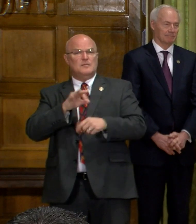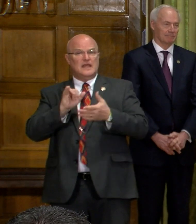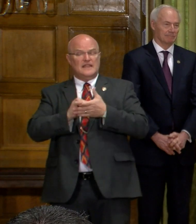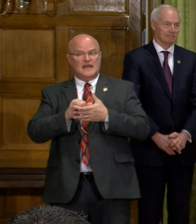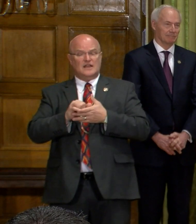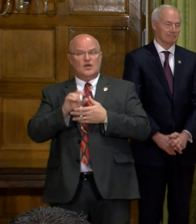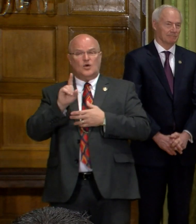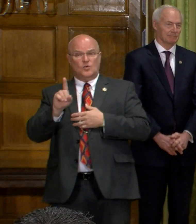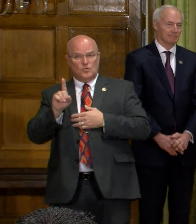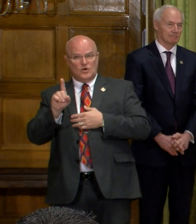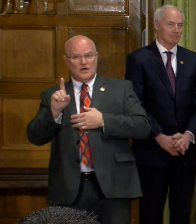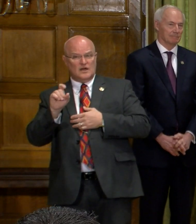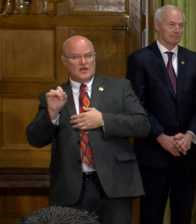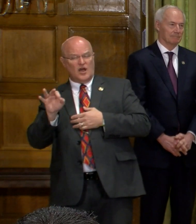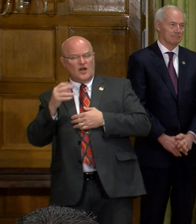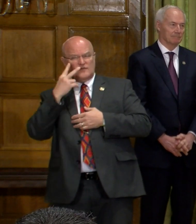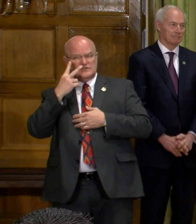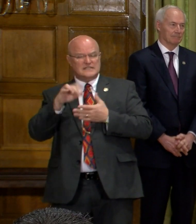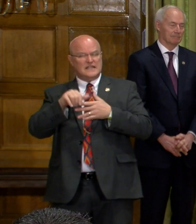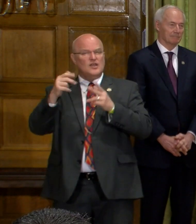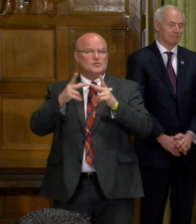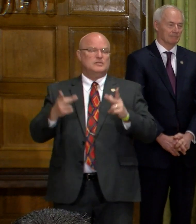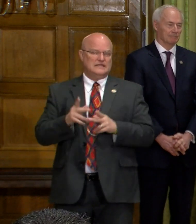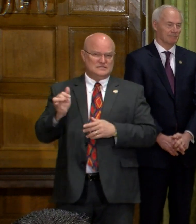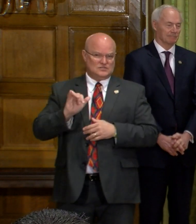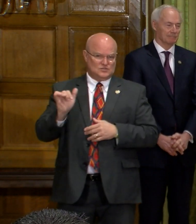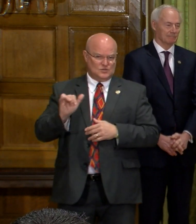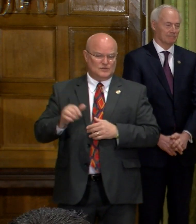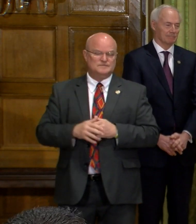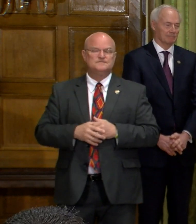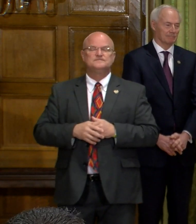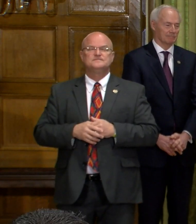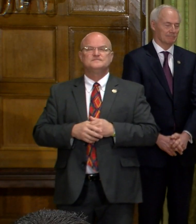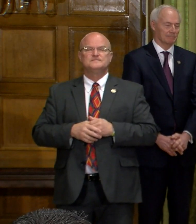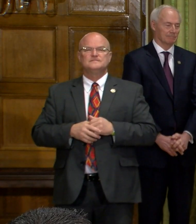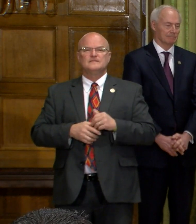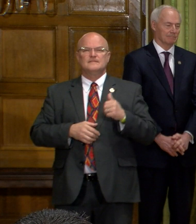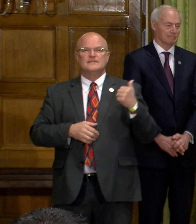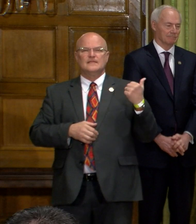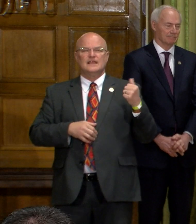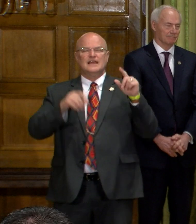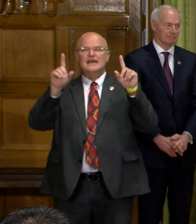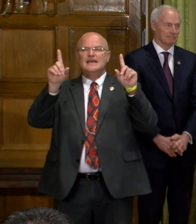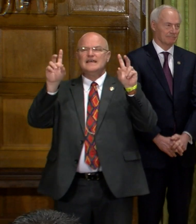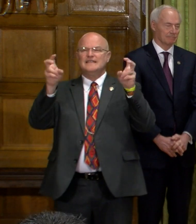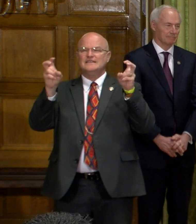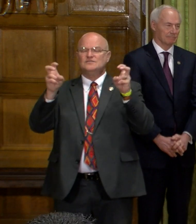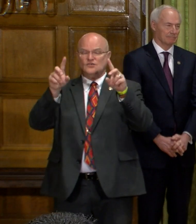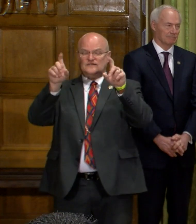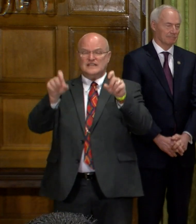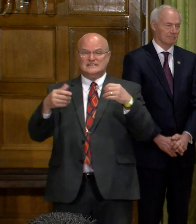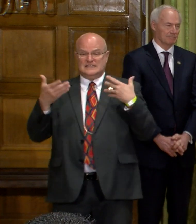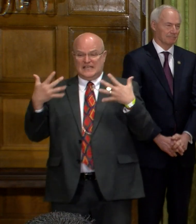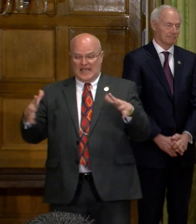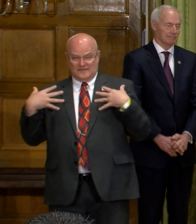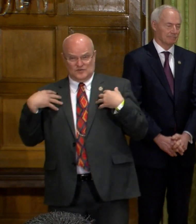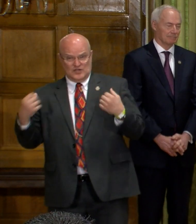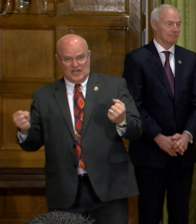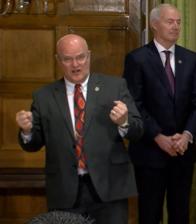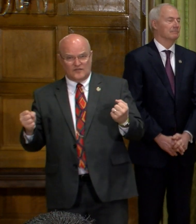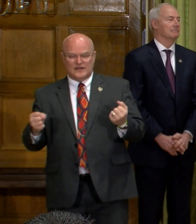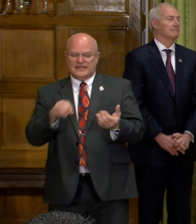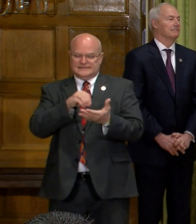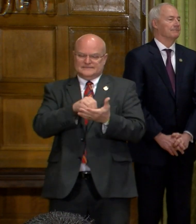that a one-off, or are you starting to see that other places? The issue of testing after recovery, and there have certainly